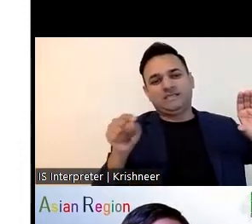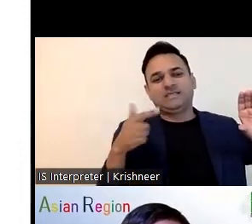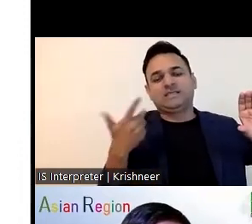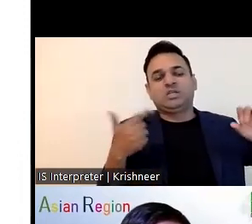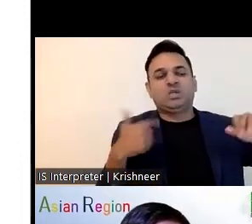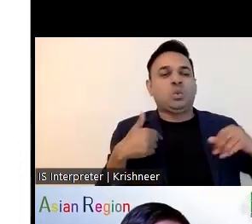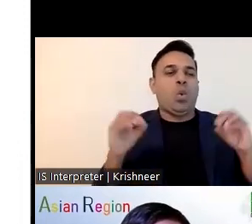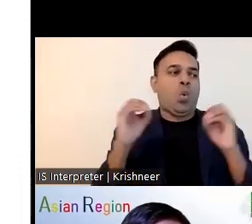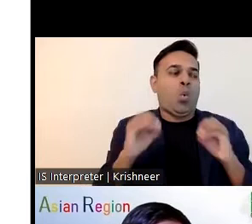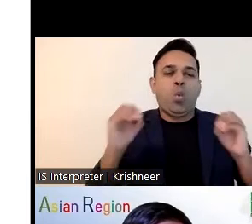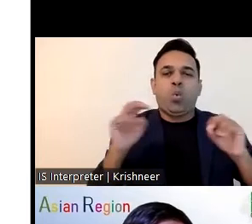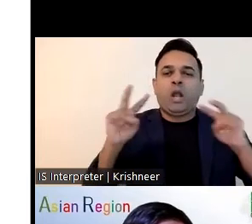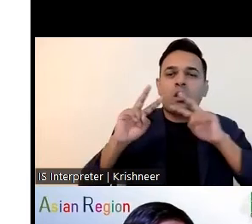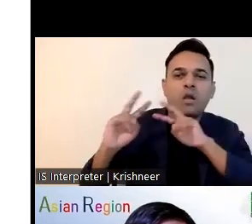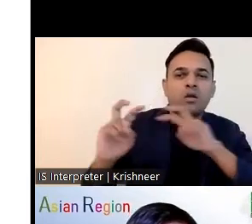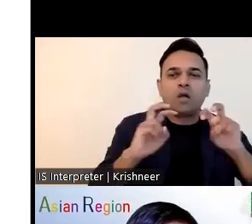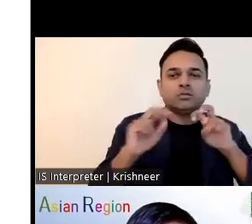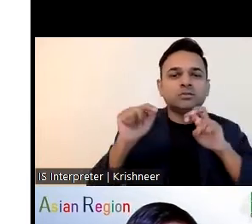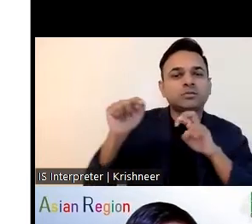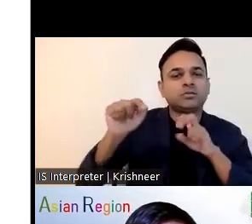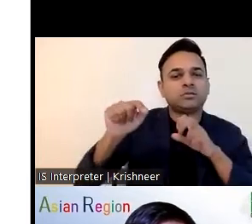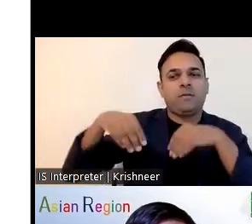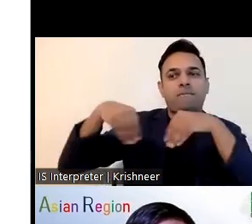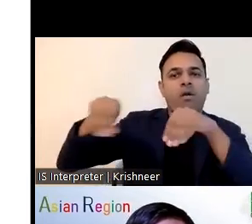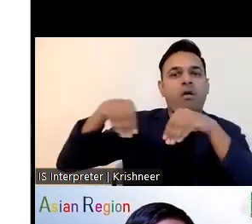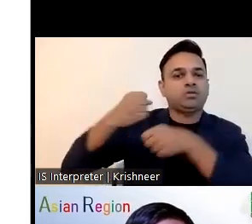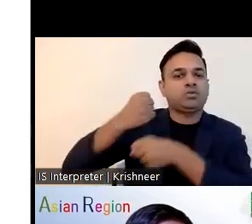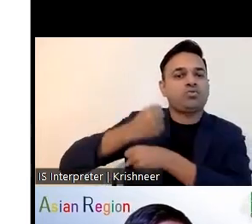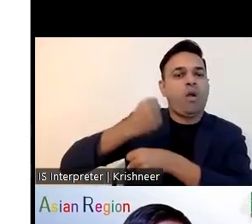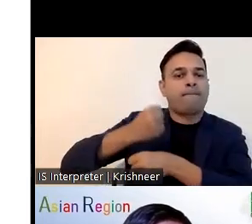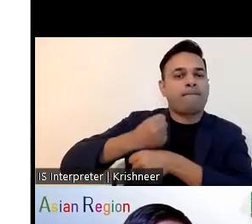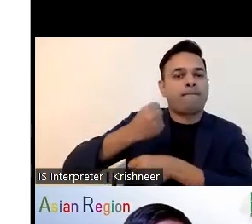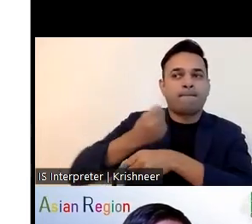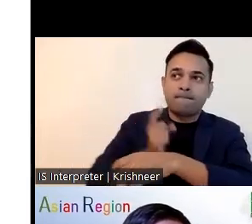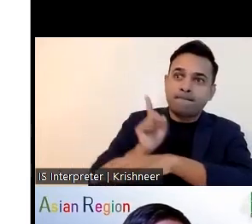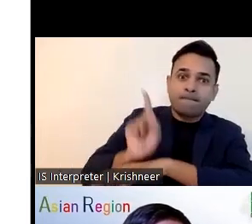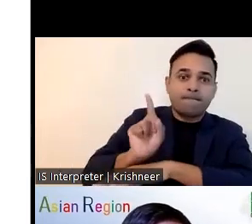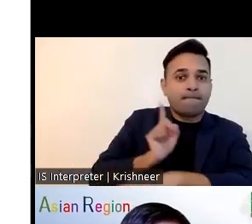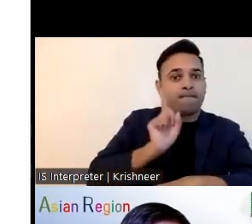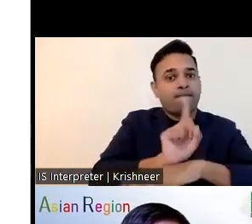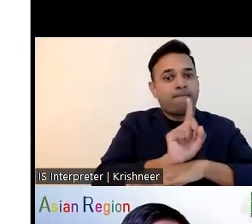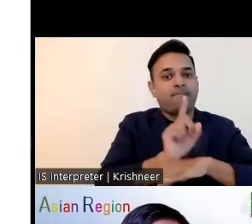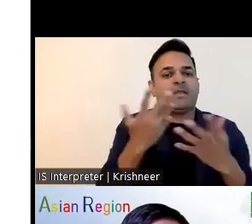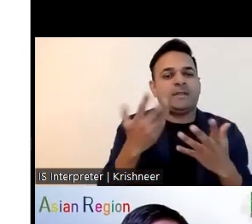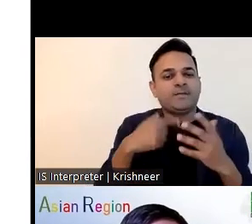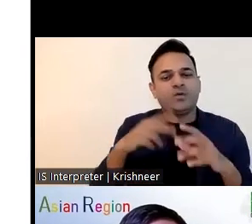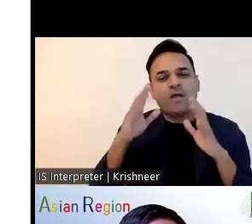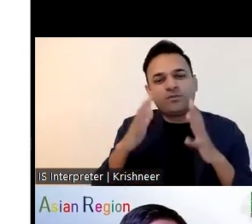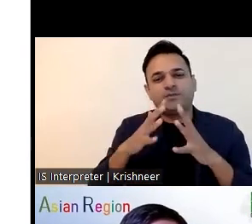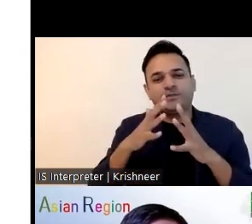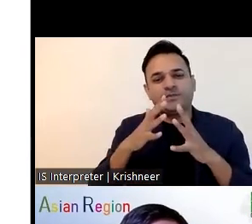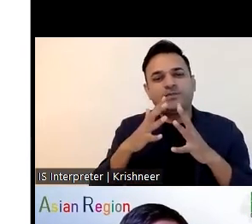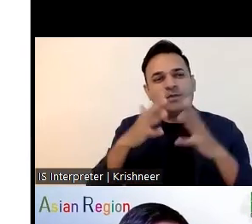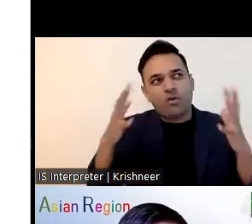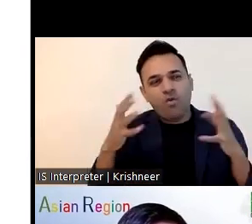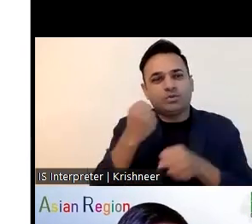of office work, and because of the limitation of the disability, one individual cannot do all the tasks. That's why they are fired, or